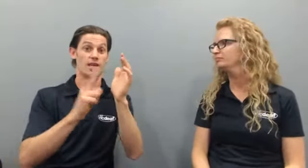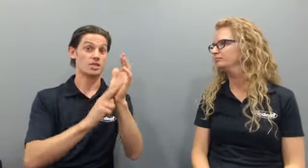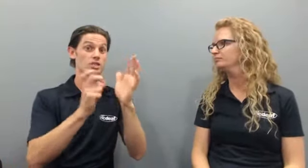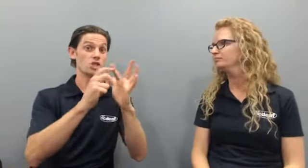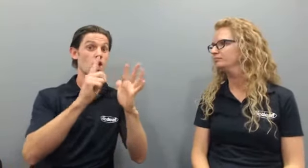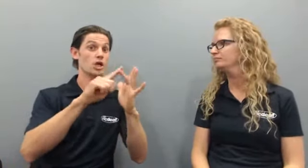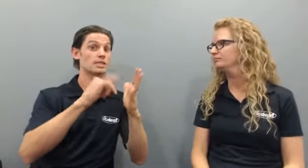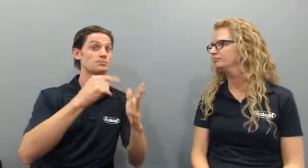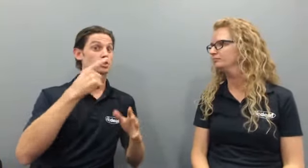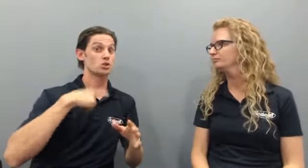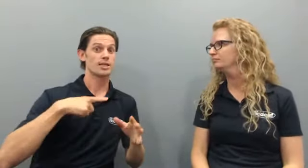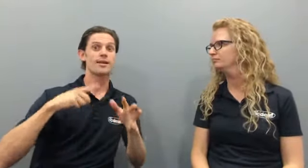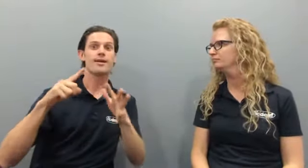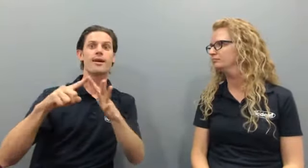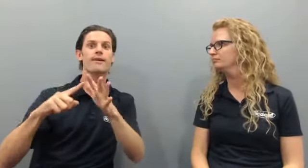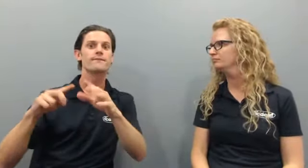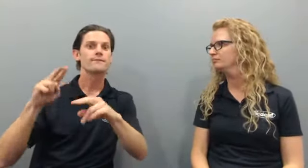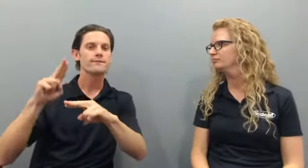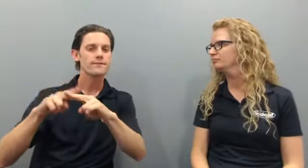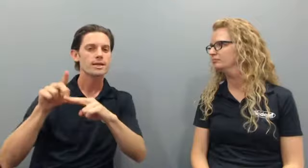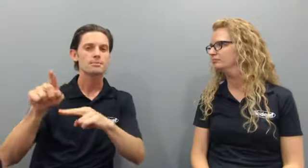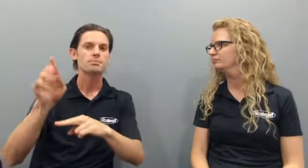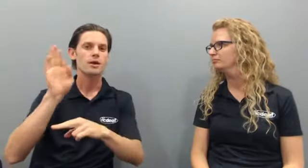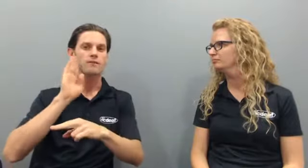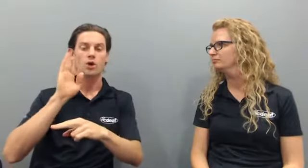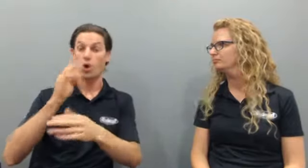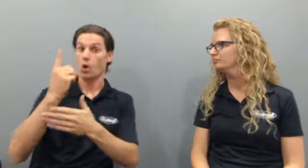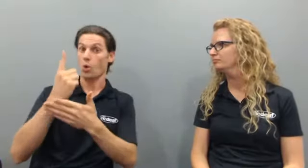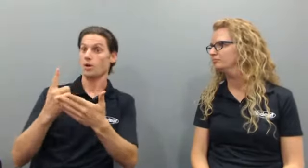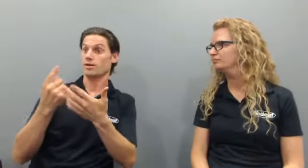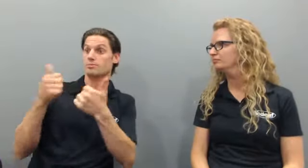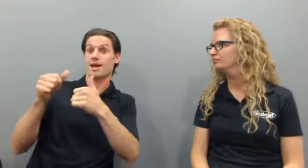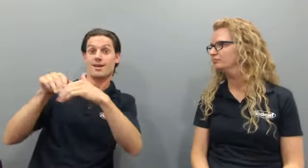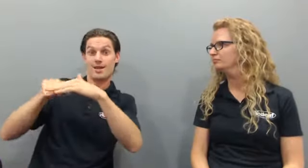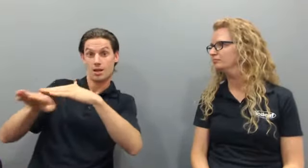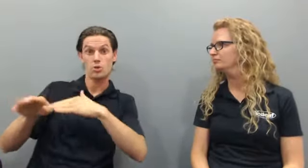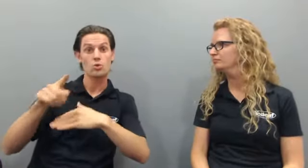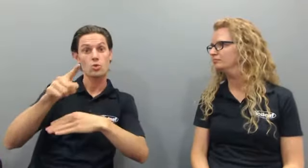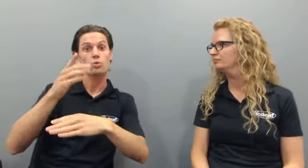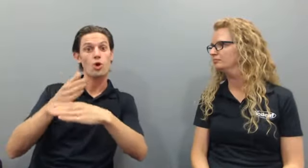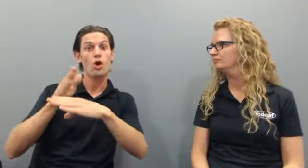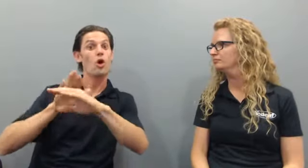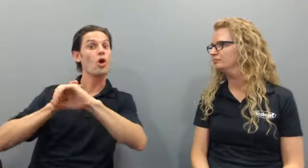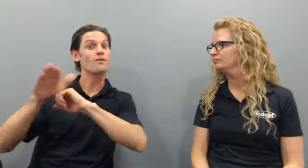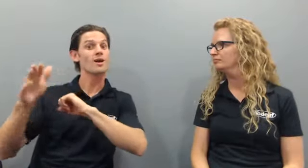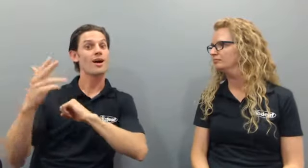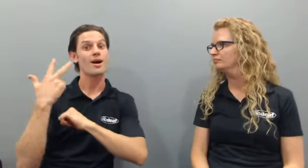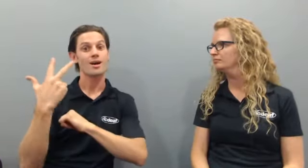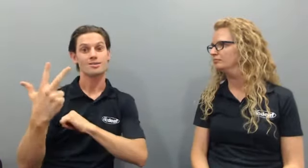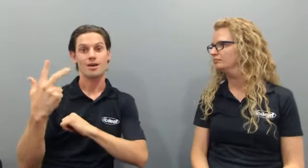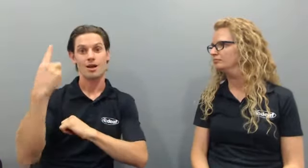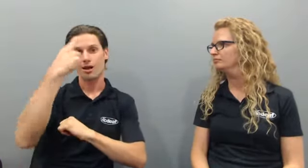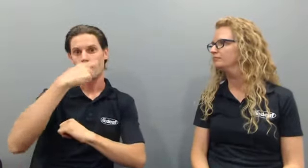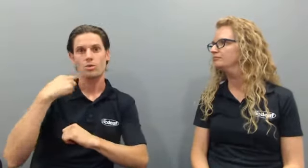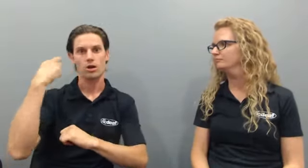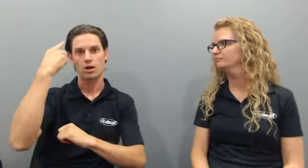What's also great about the NDIS is that EAF in the past, when you got into that scheme, you had to work